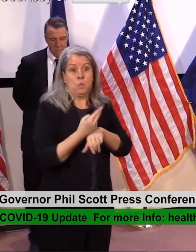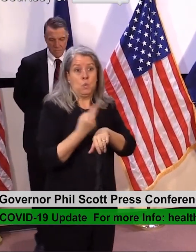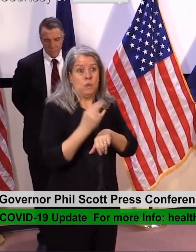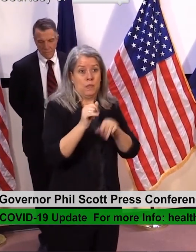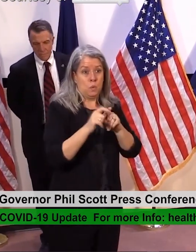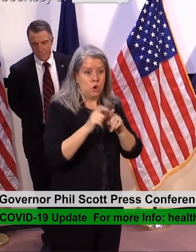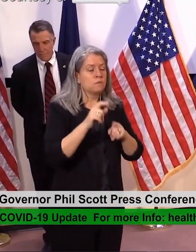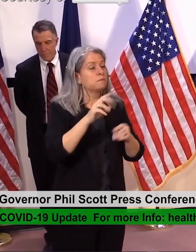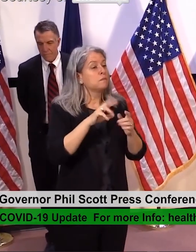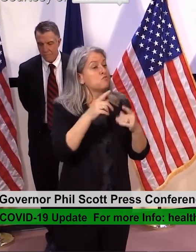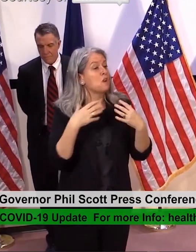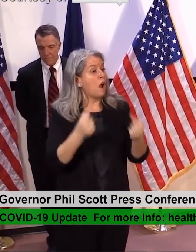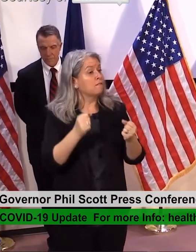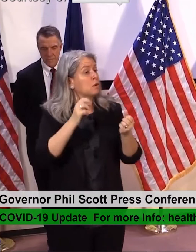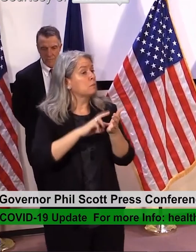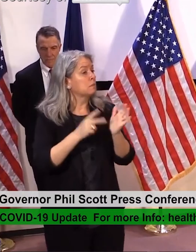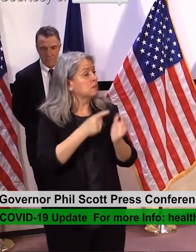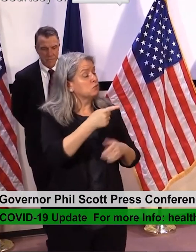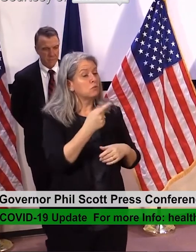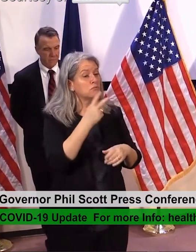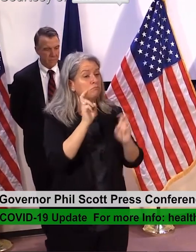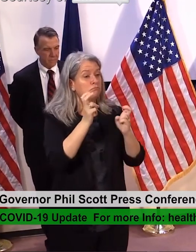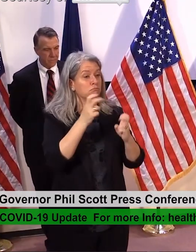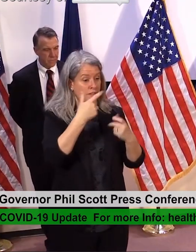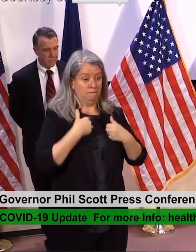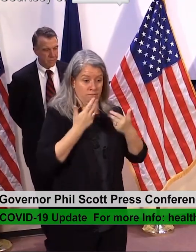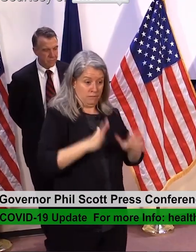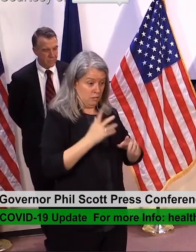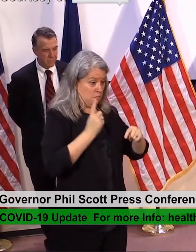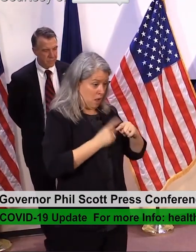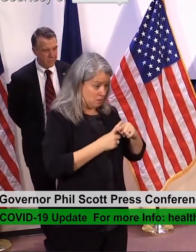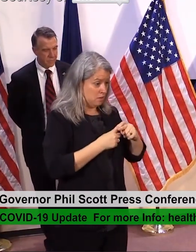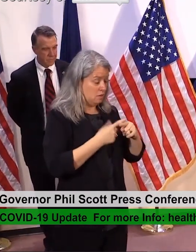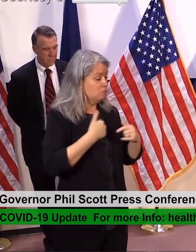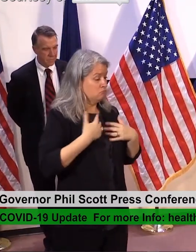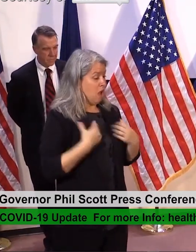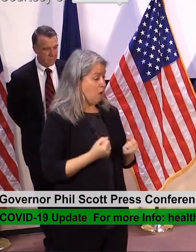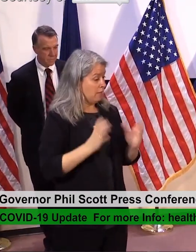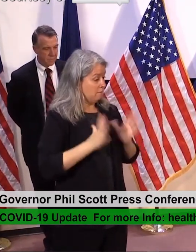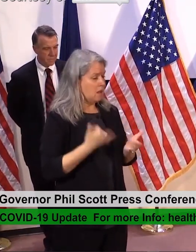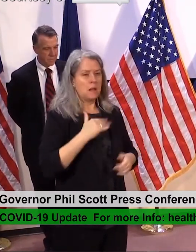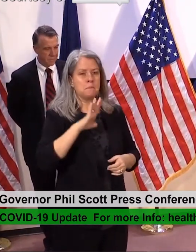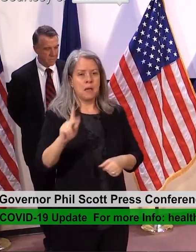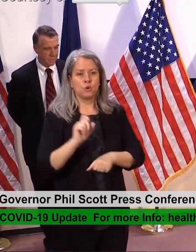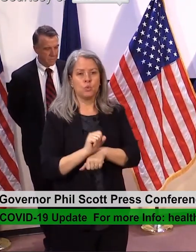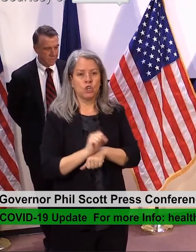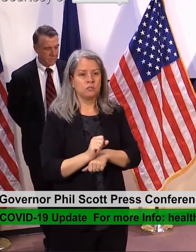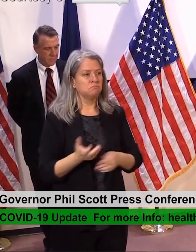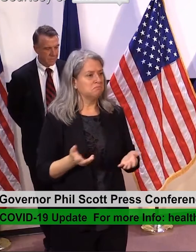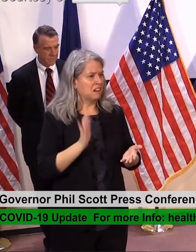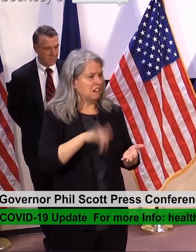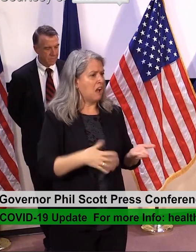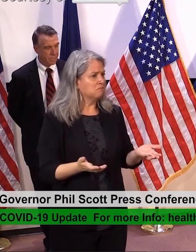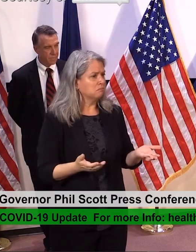if you're recovered enough to, for instance, go back to work or if you're an essential job or a healthcare worker, the guidance